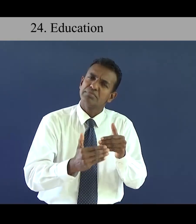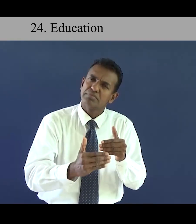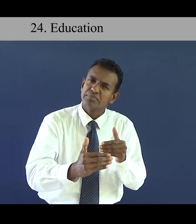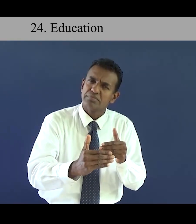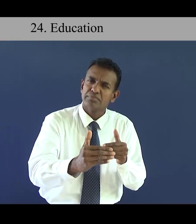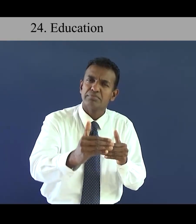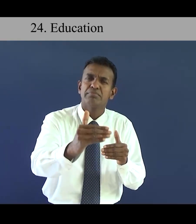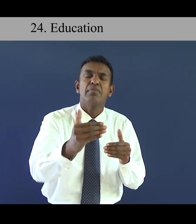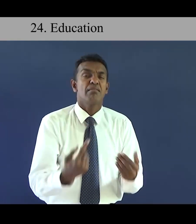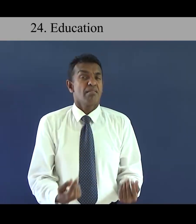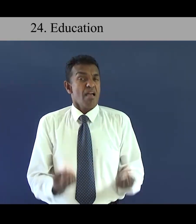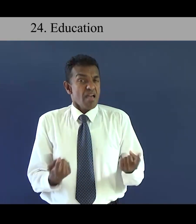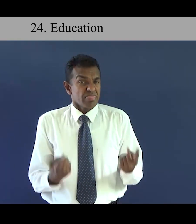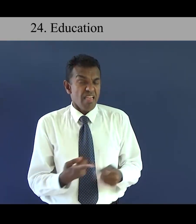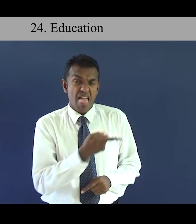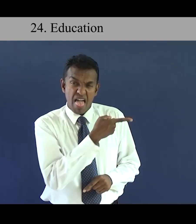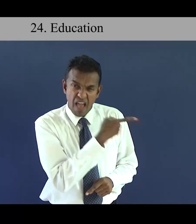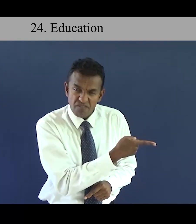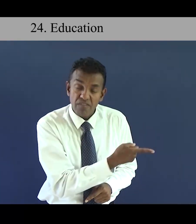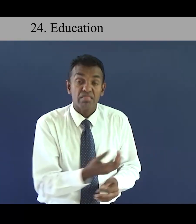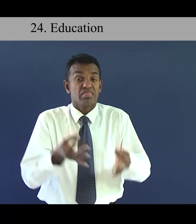as adults if they want to.